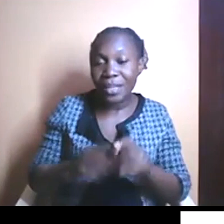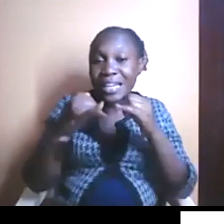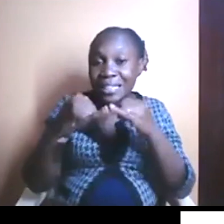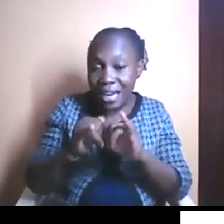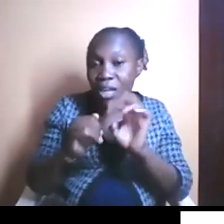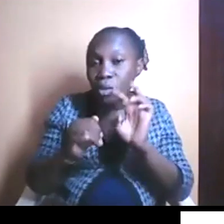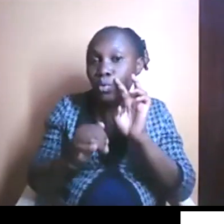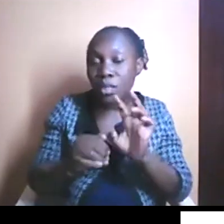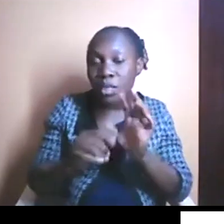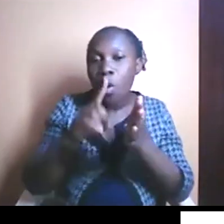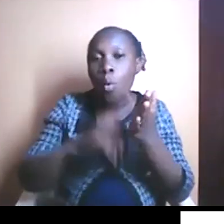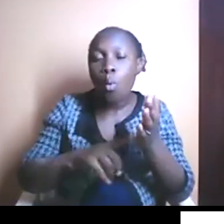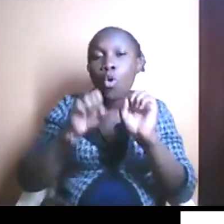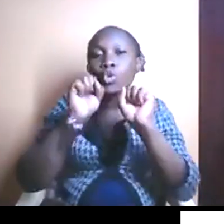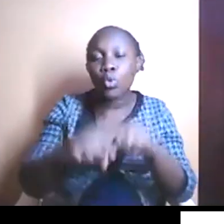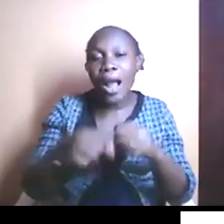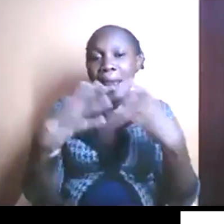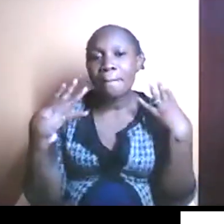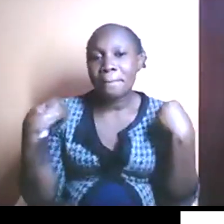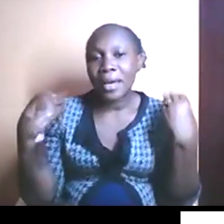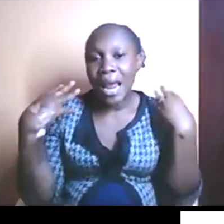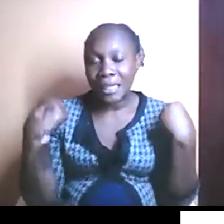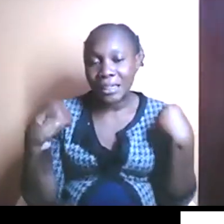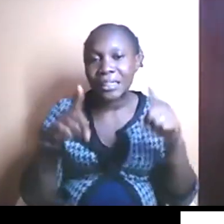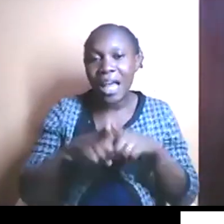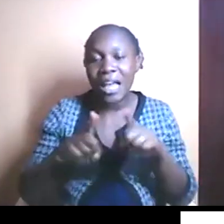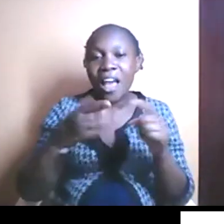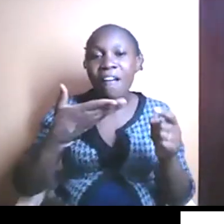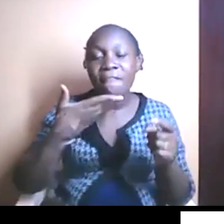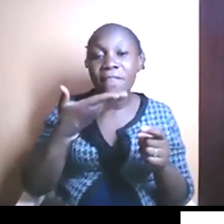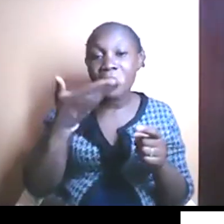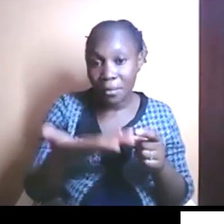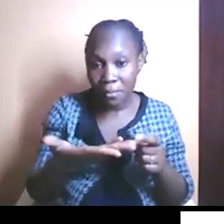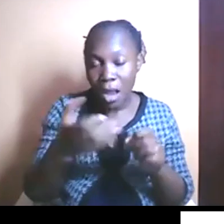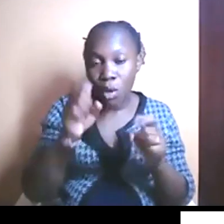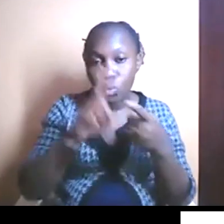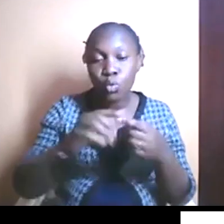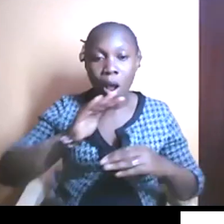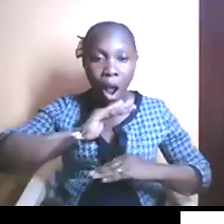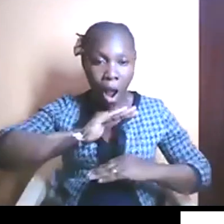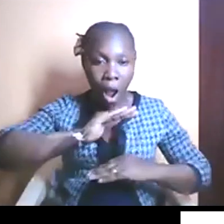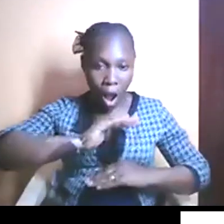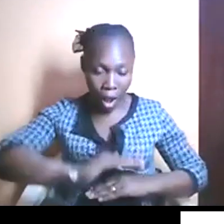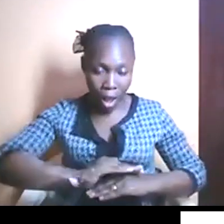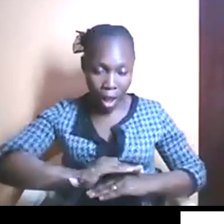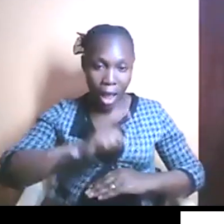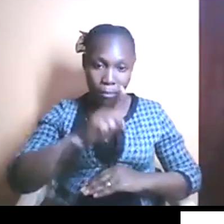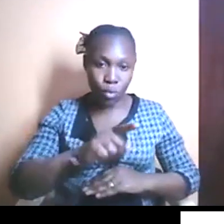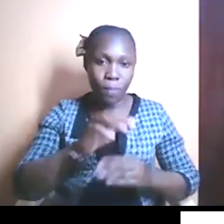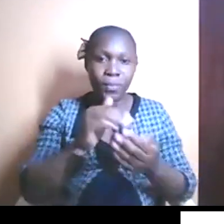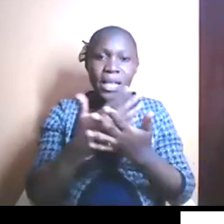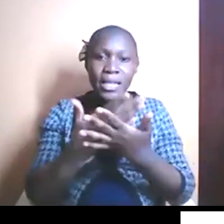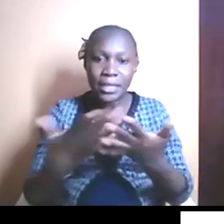pre-rehearse as a response that will calm you, something you can tell yourself, and